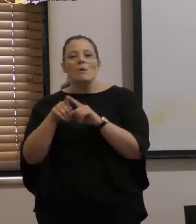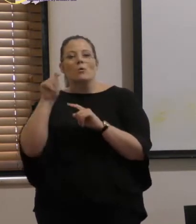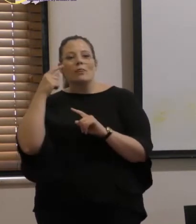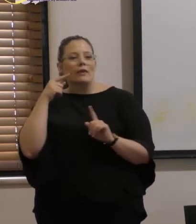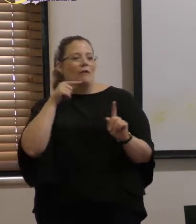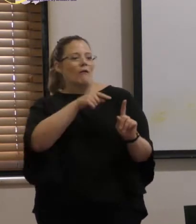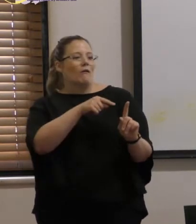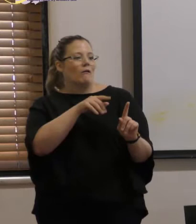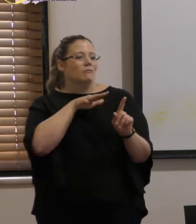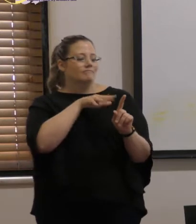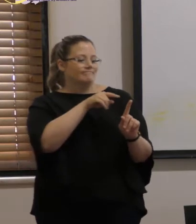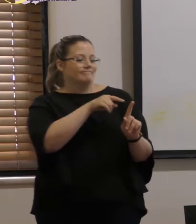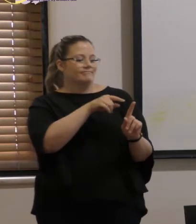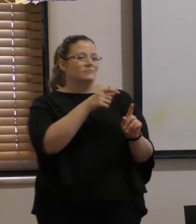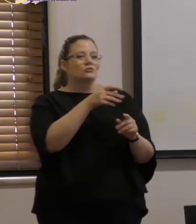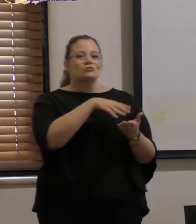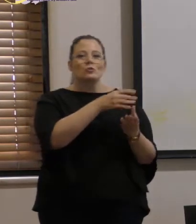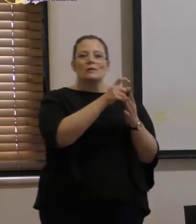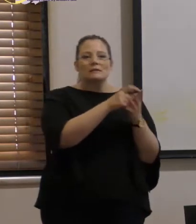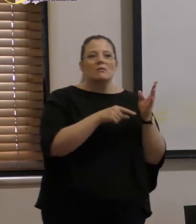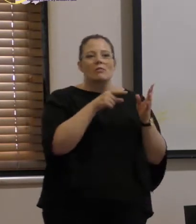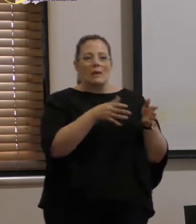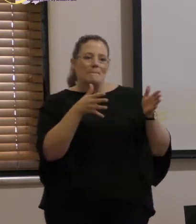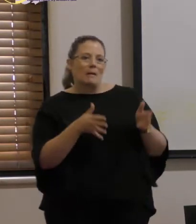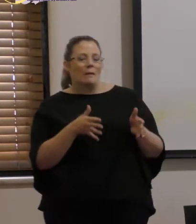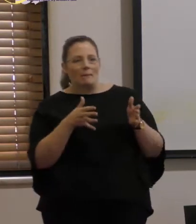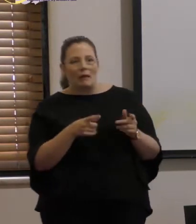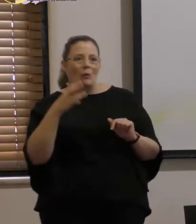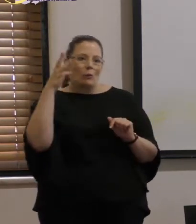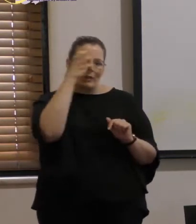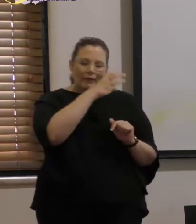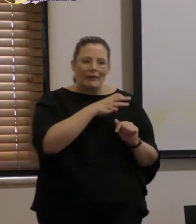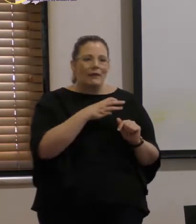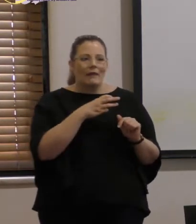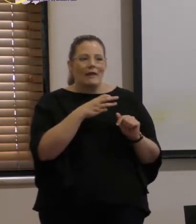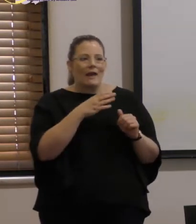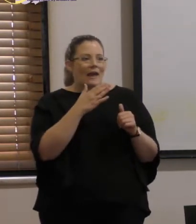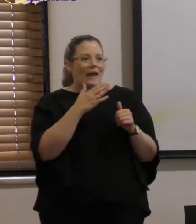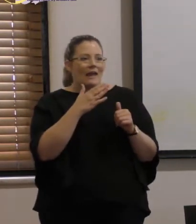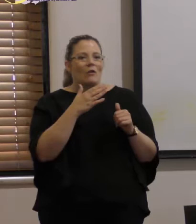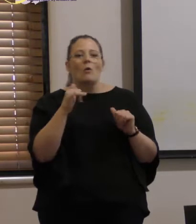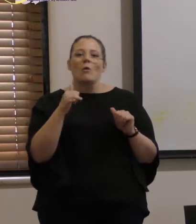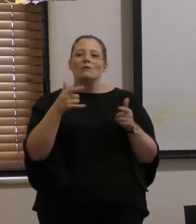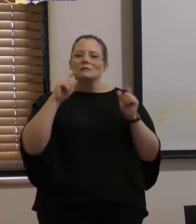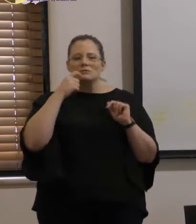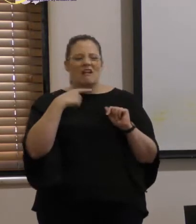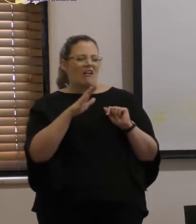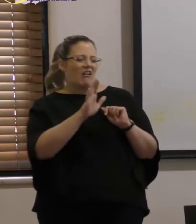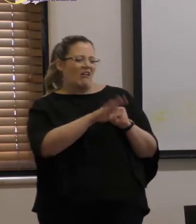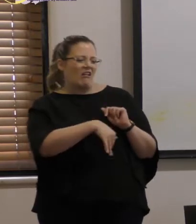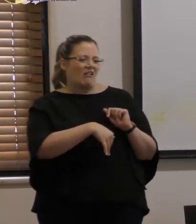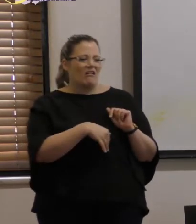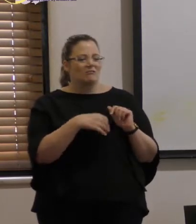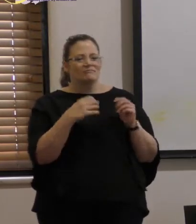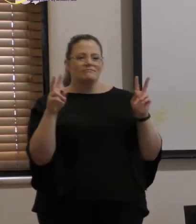they're different, they're weird, at some stages they're called, and never being addressed, told to toughen up, all those things, which was